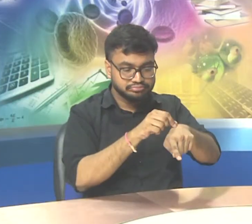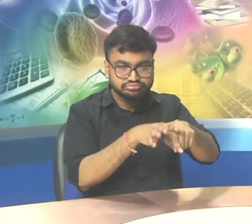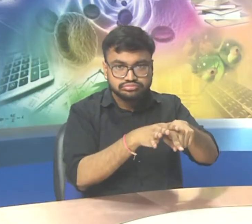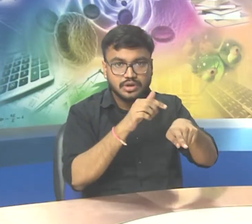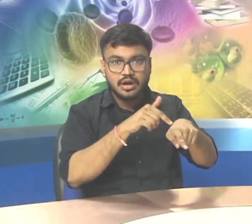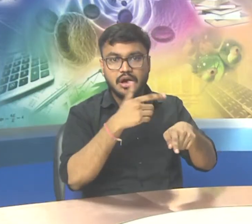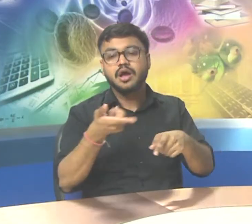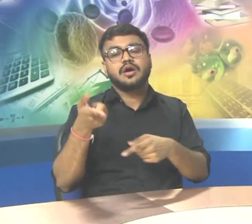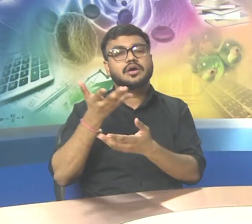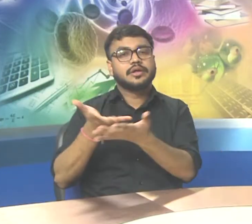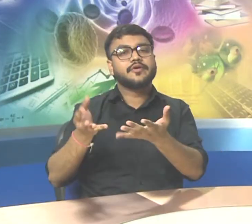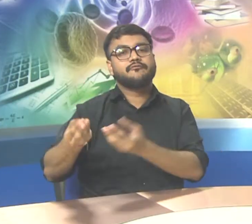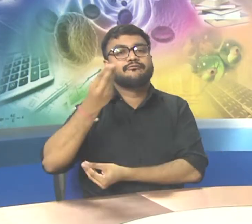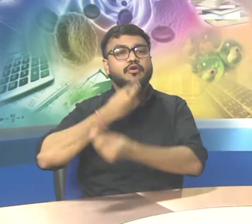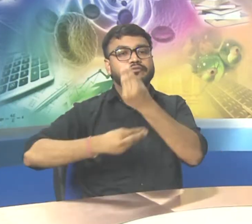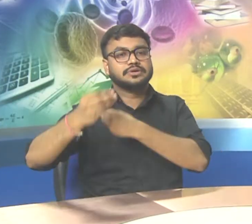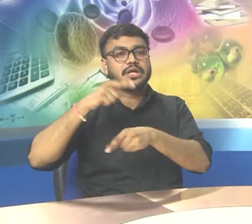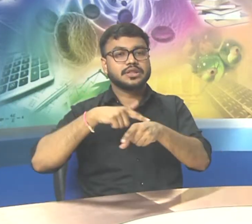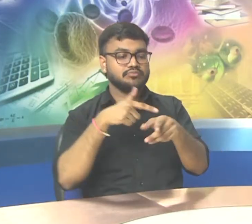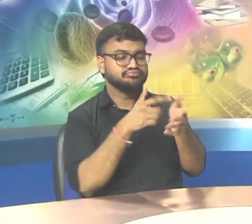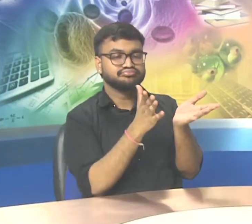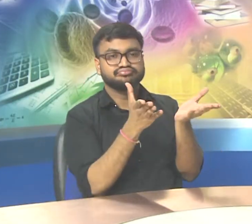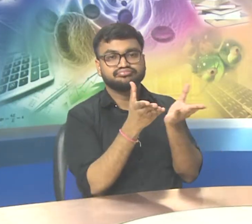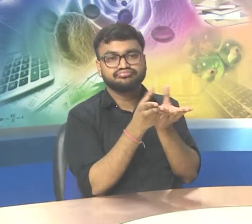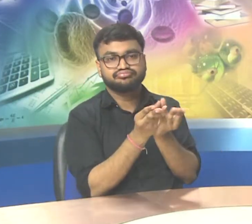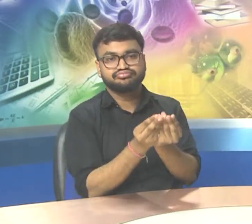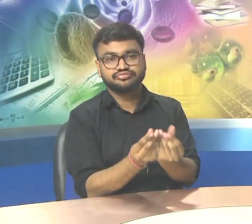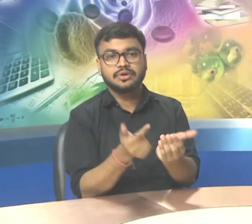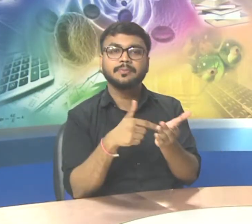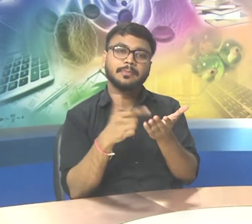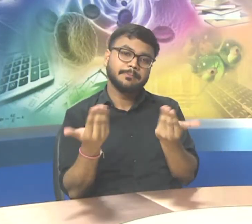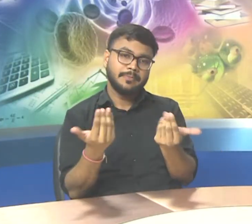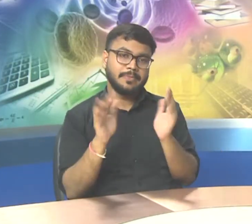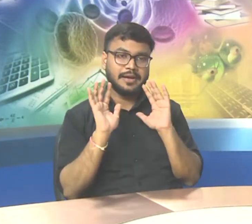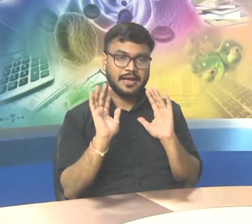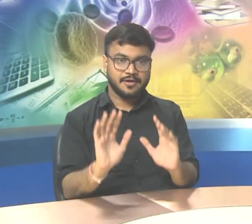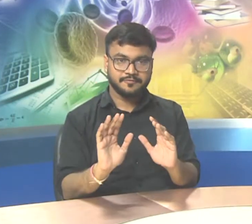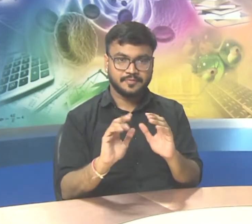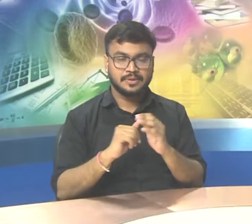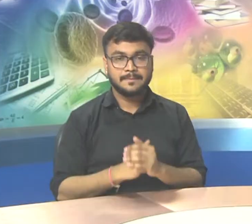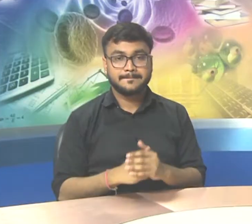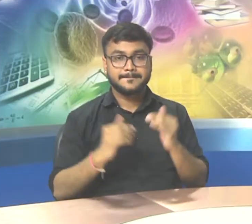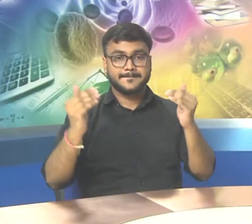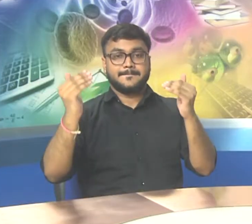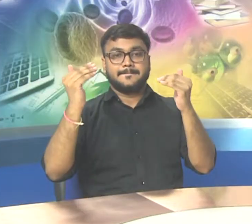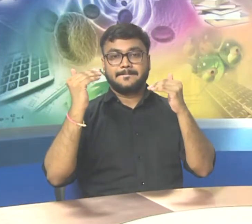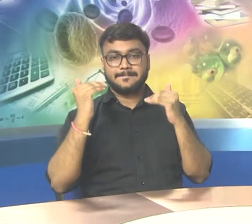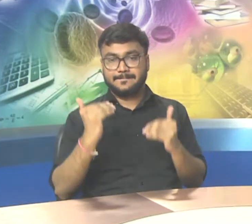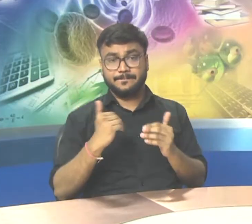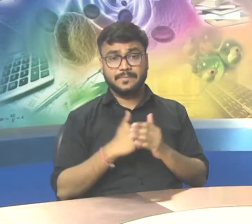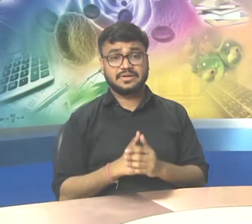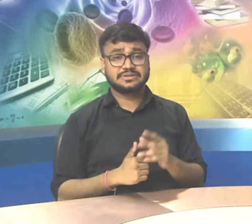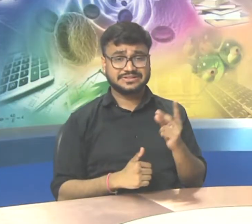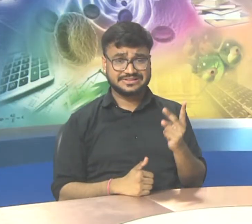Functions: first, needed for growth, maintenance and repair of